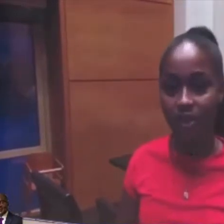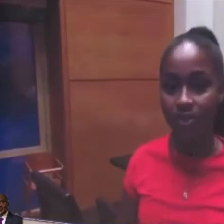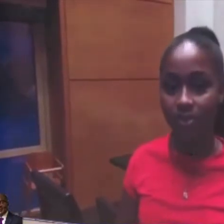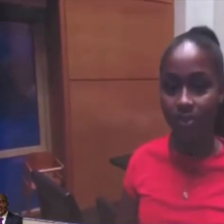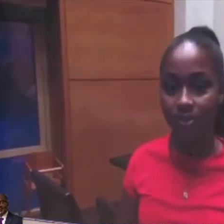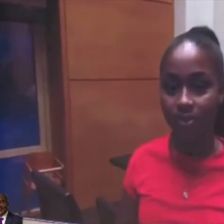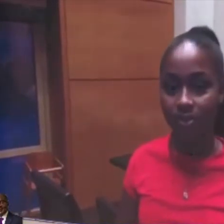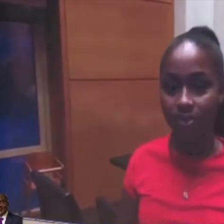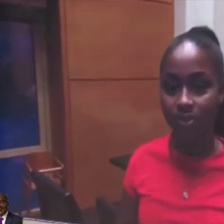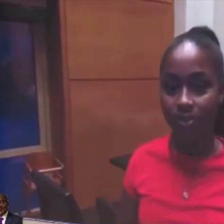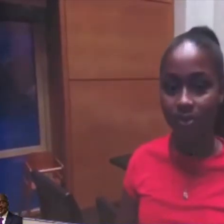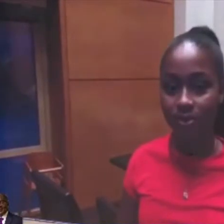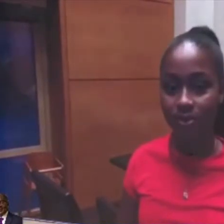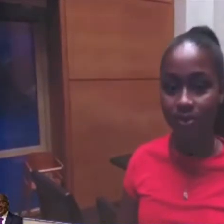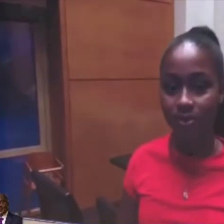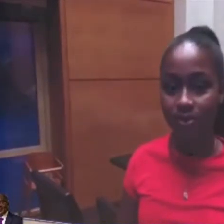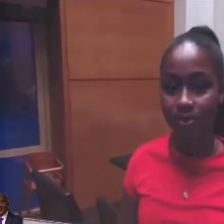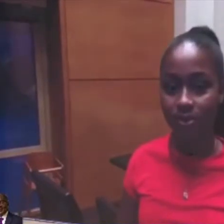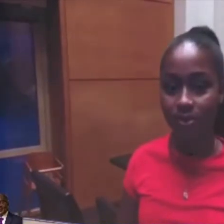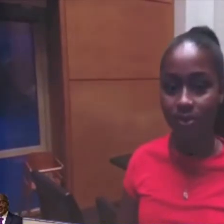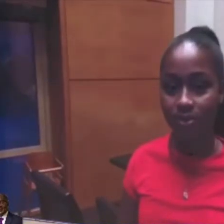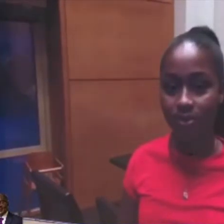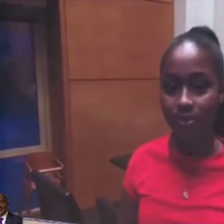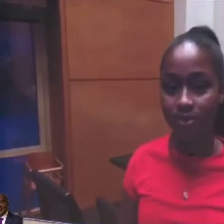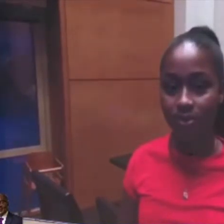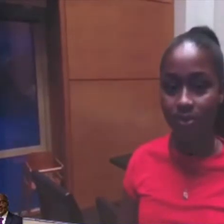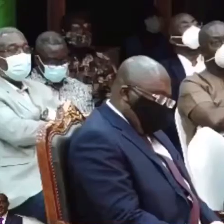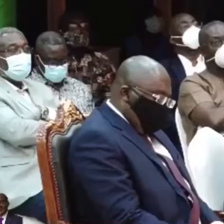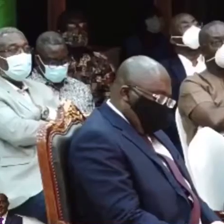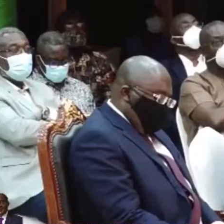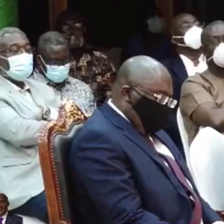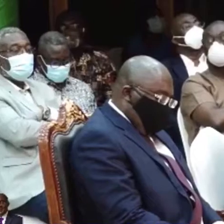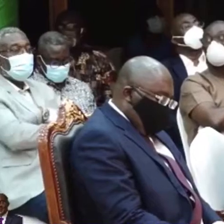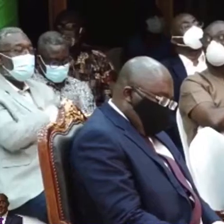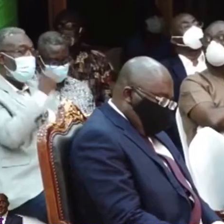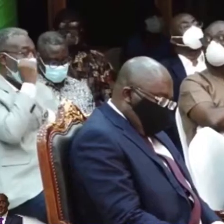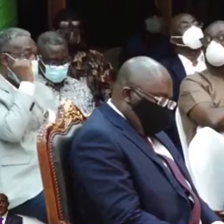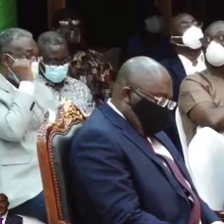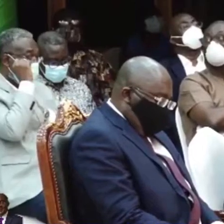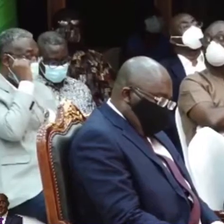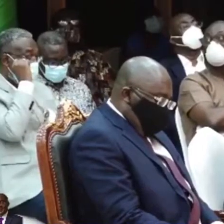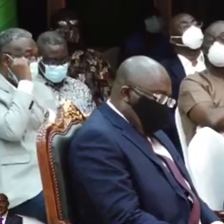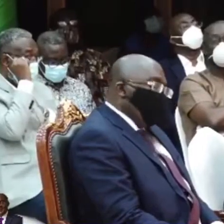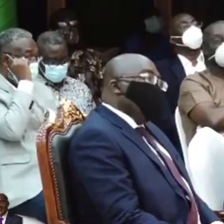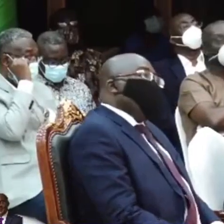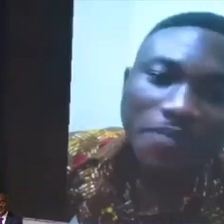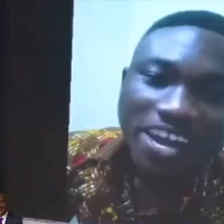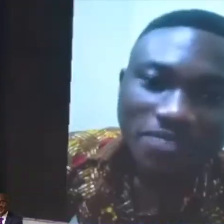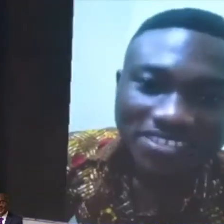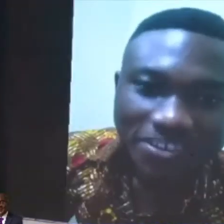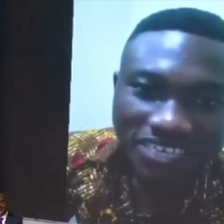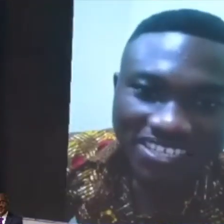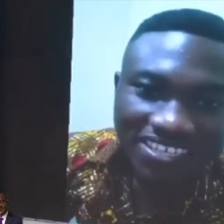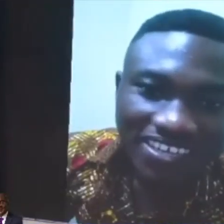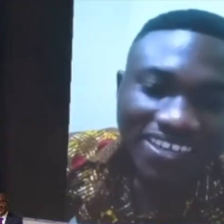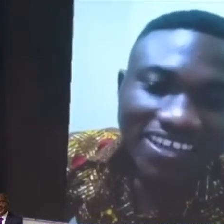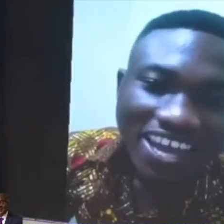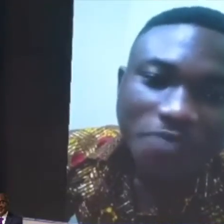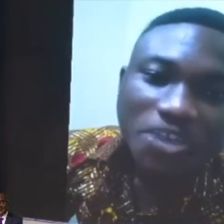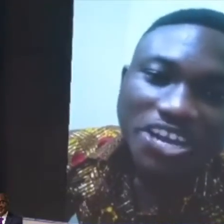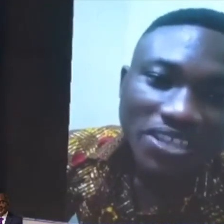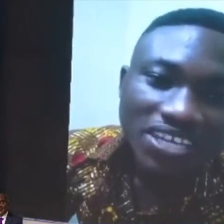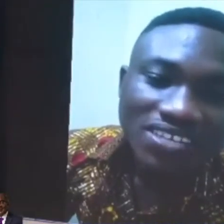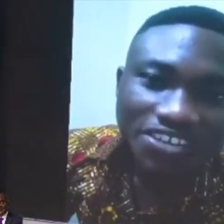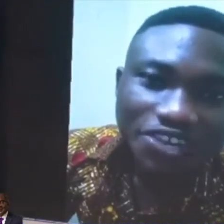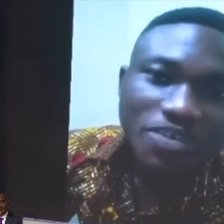you. Thank you very much. Shall we take another one? Your Excellency, my name is Derek Tete, and I'm working with